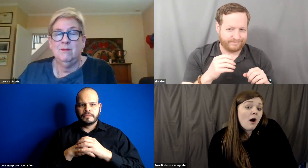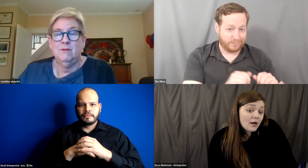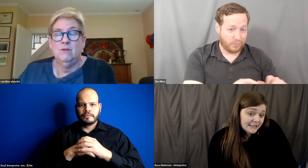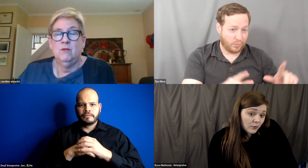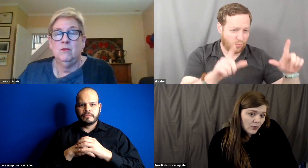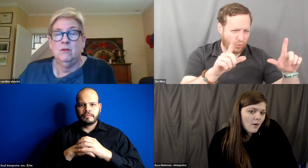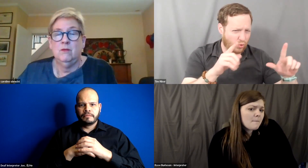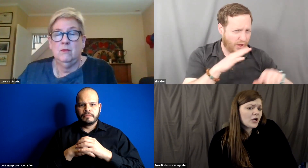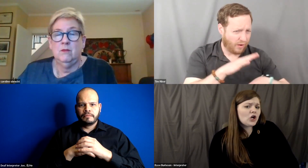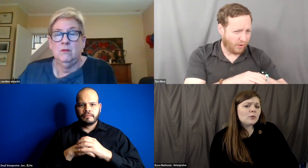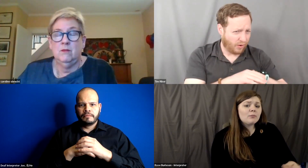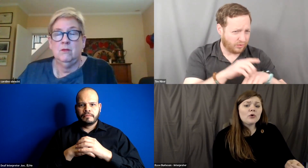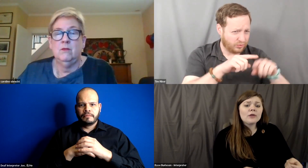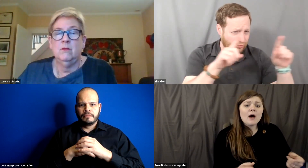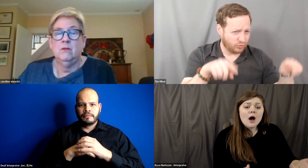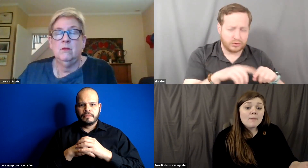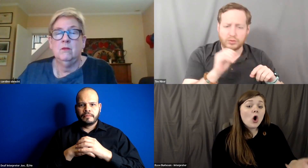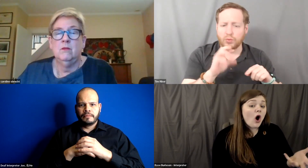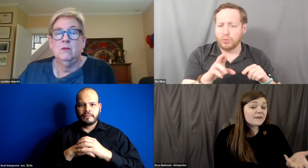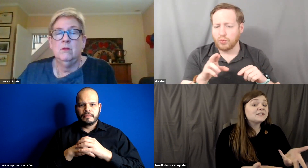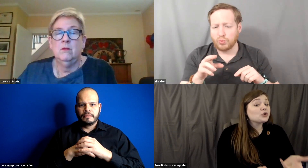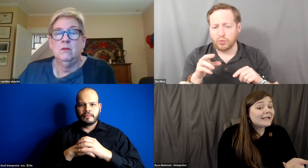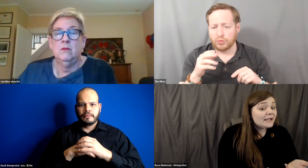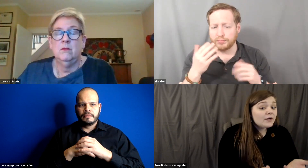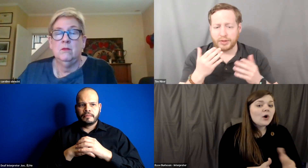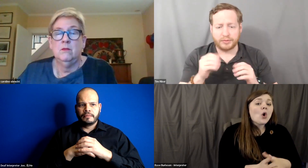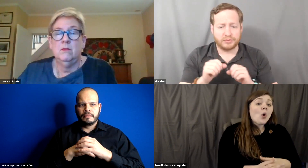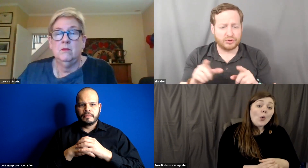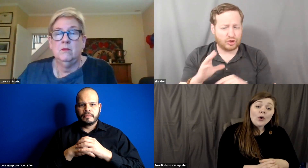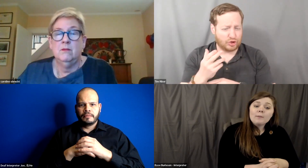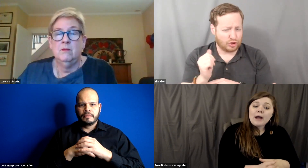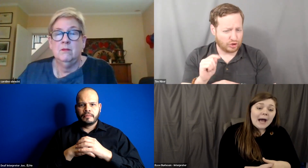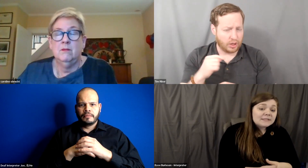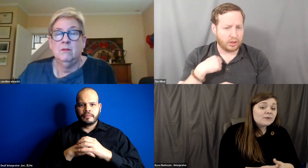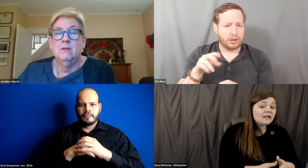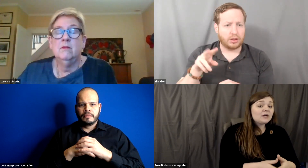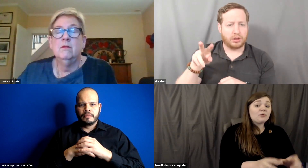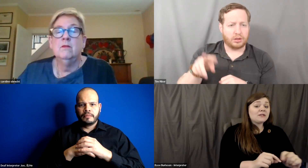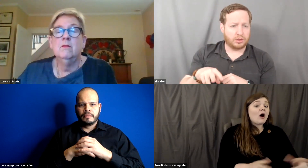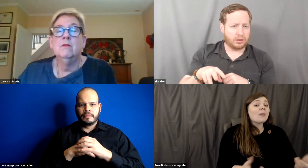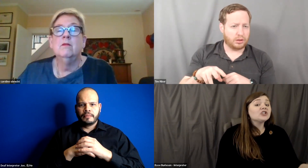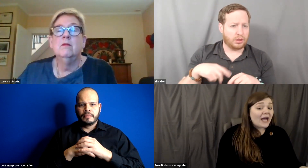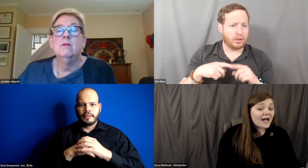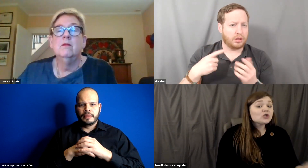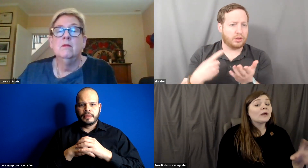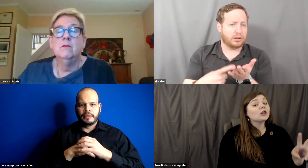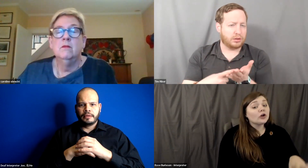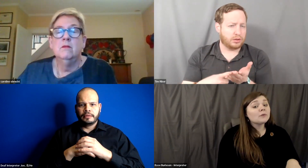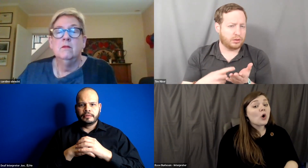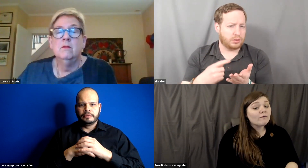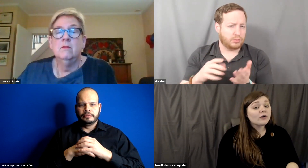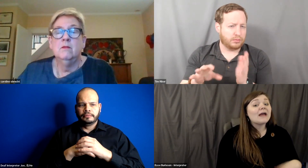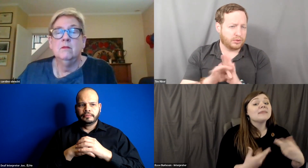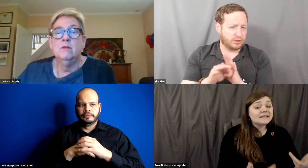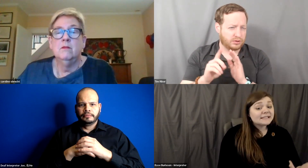if possible, but could we pull them up on the screen? Or perhaps we could put them out on the chat so we can look